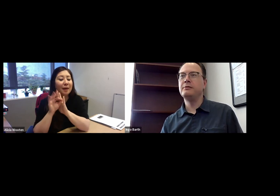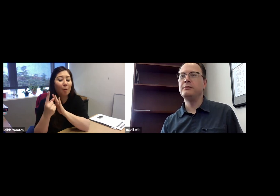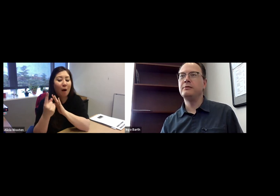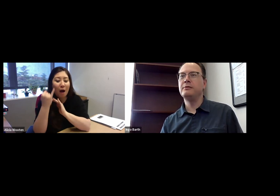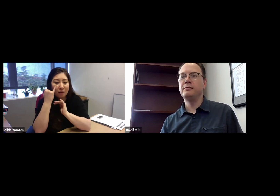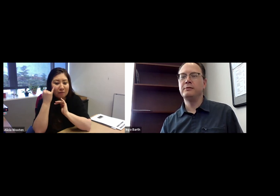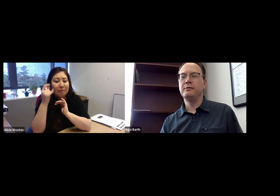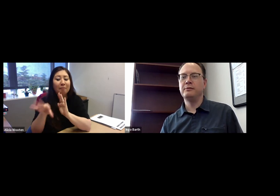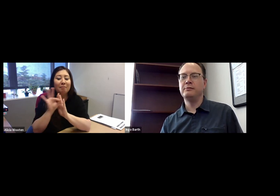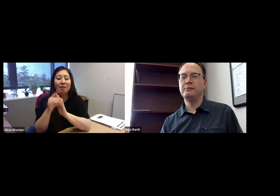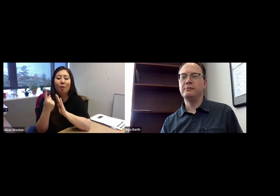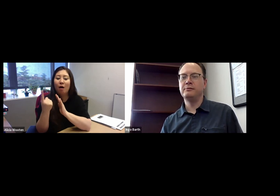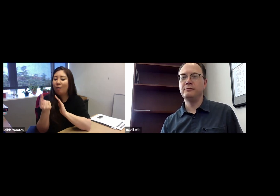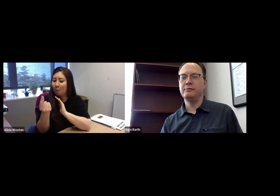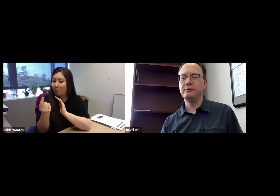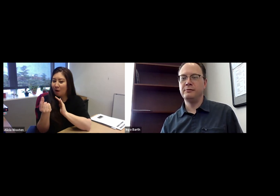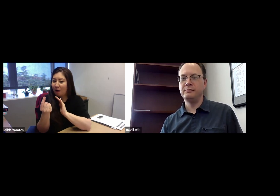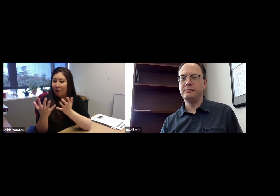I see all as well.